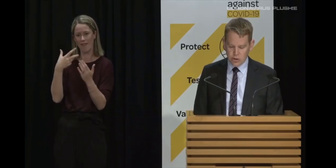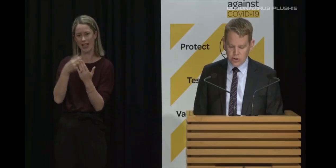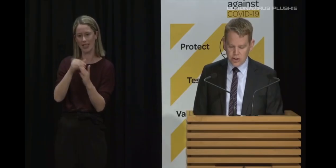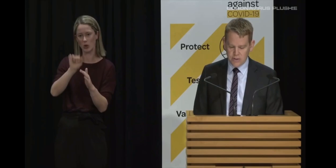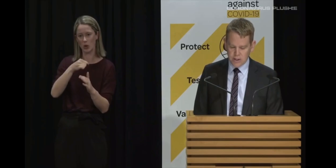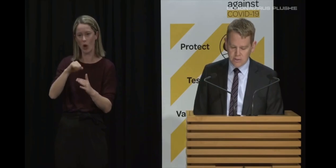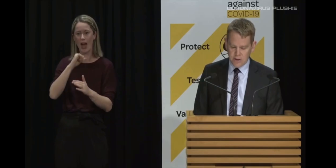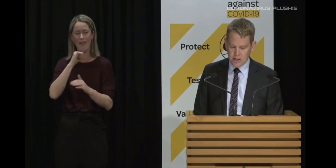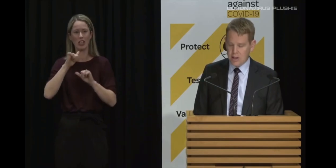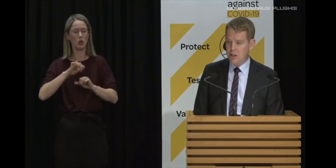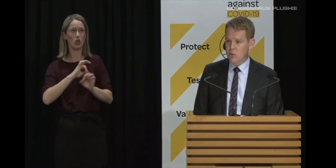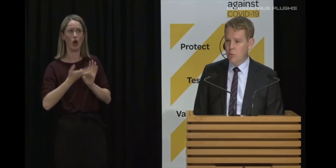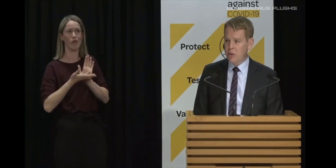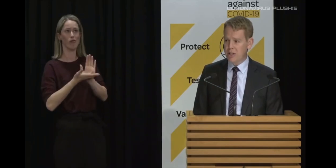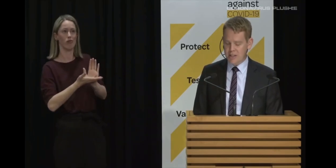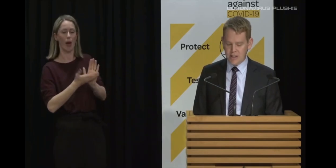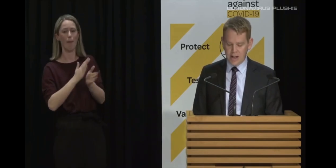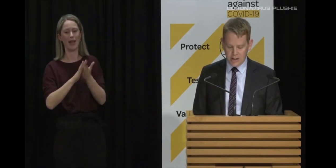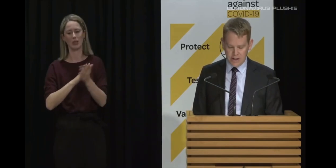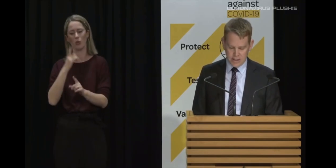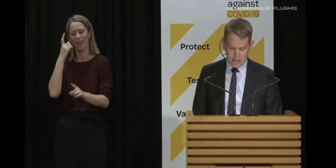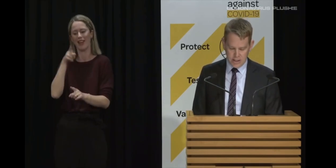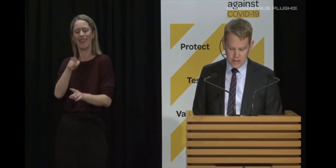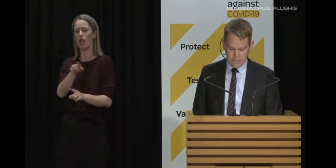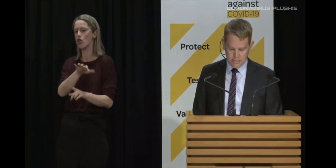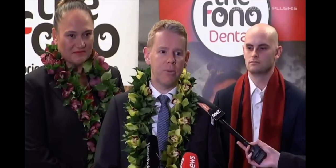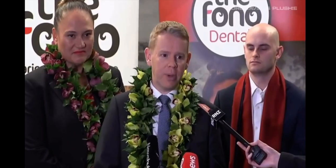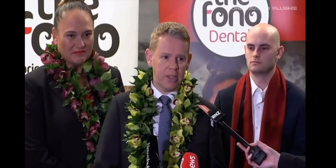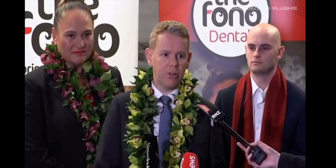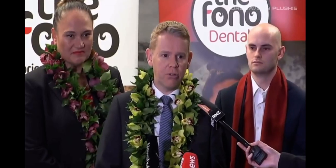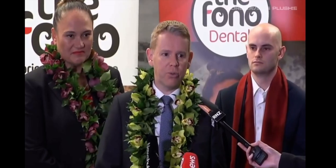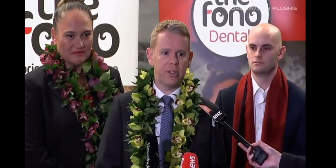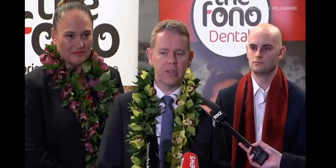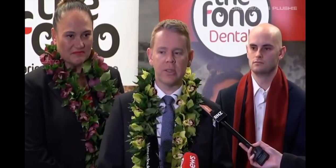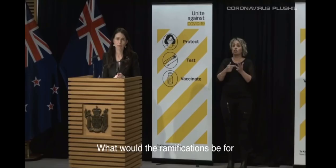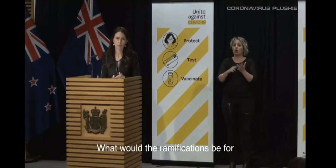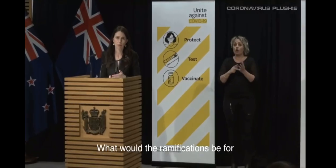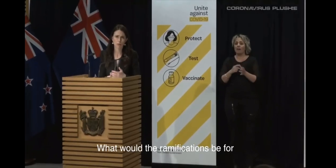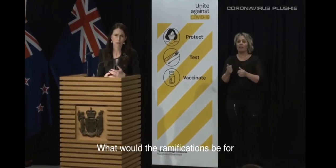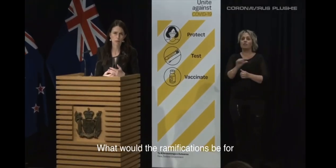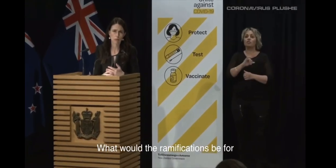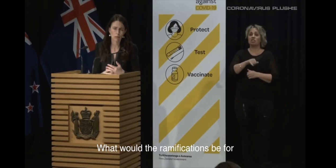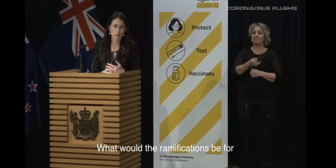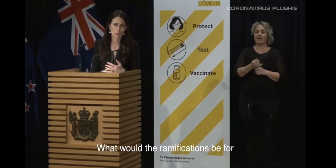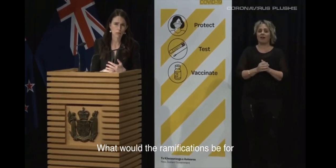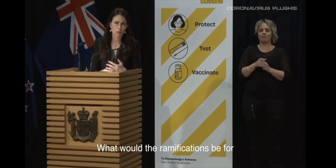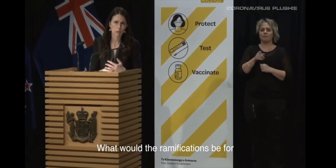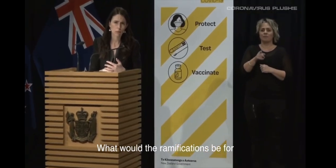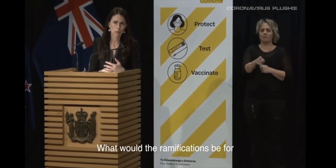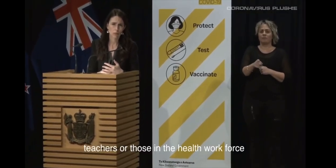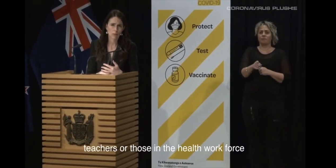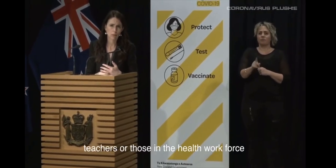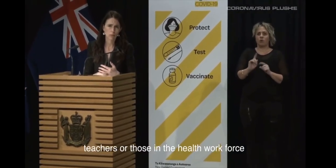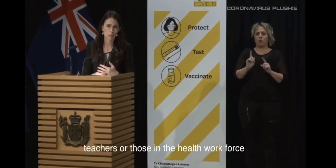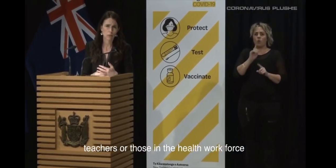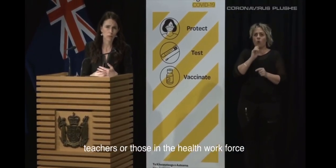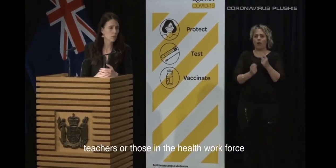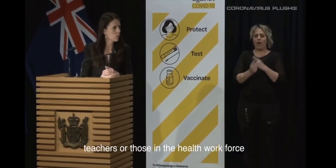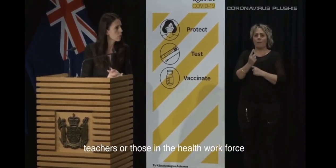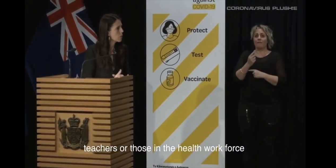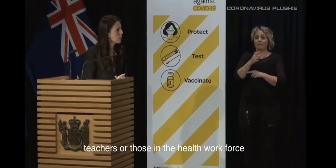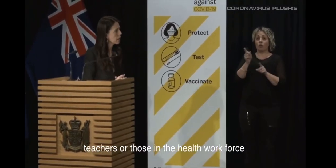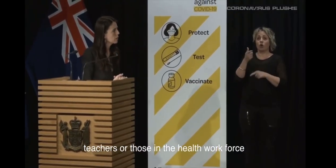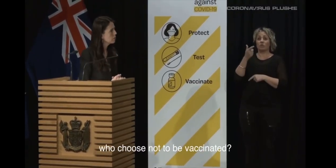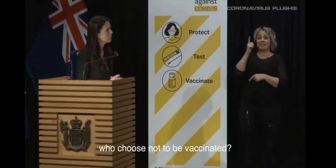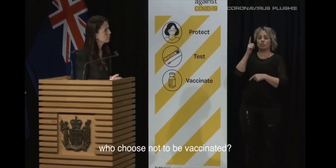that don't produce evidence of vaccination will be considered unvaccinated. People made their own choices. What will their implications be for teachers or those